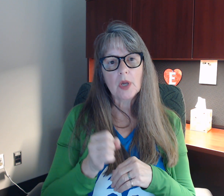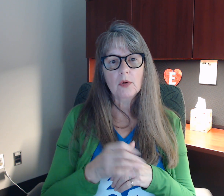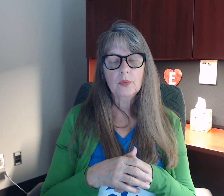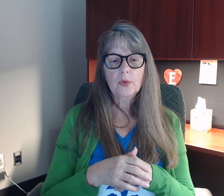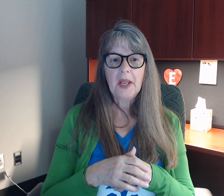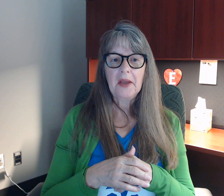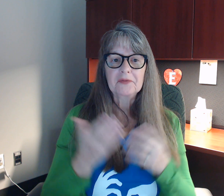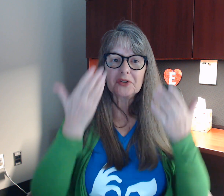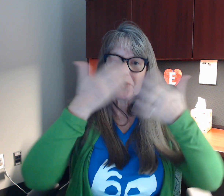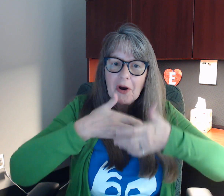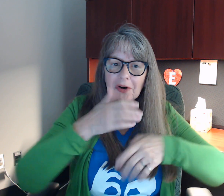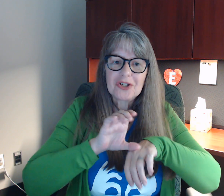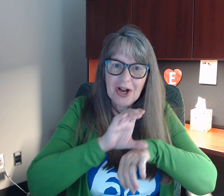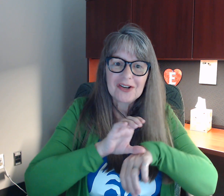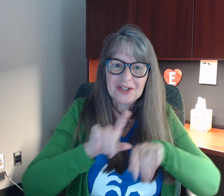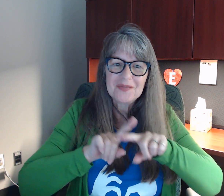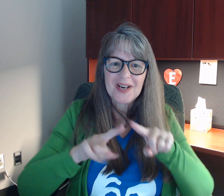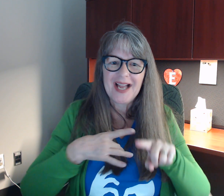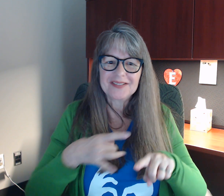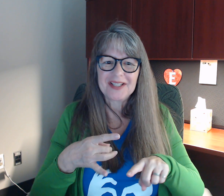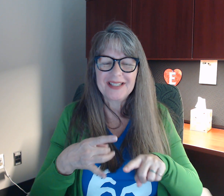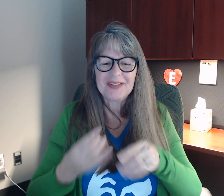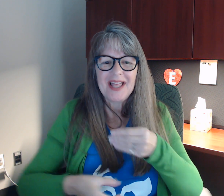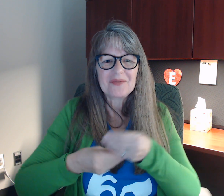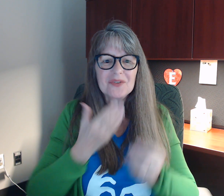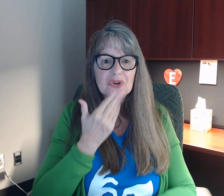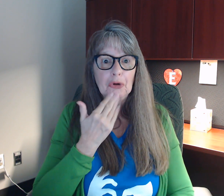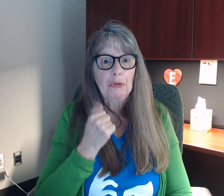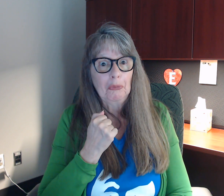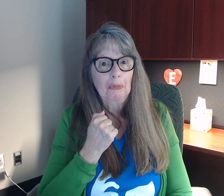so you can have dark chocolate, but I like it, but add it with the sugar.